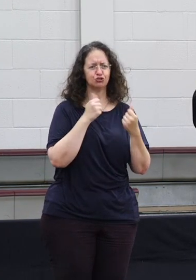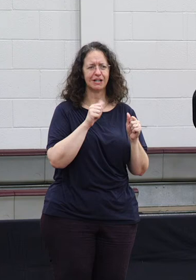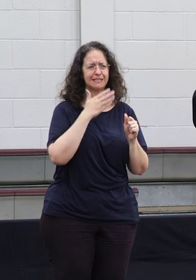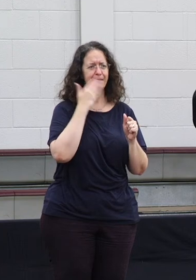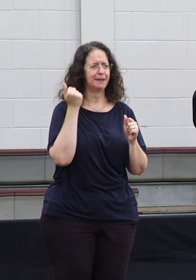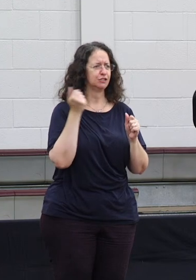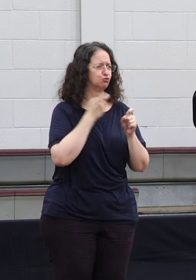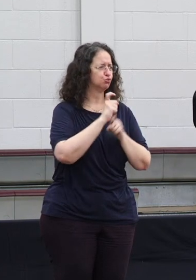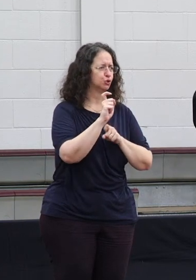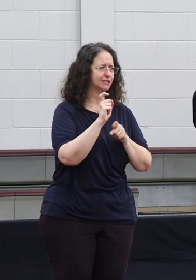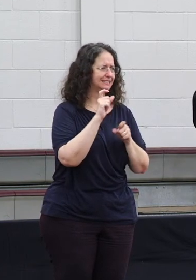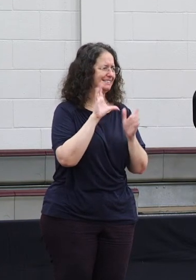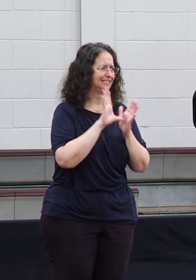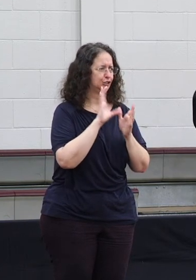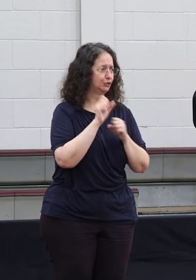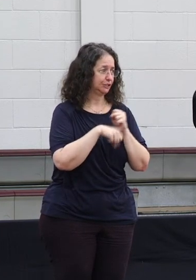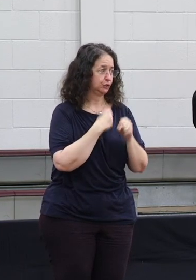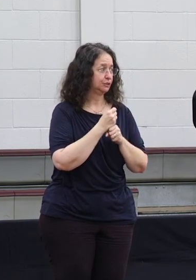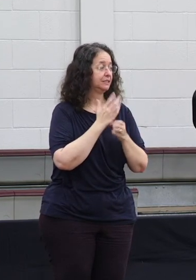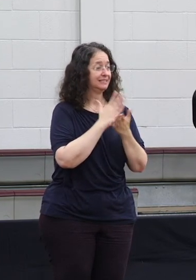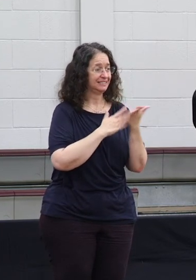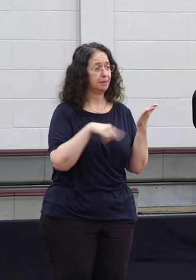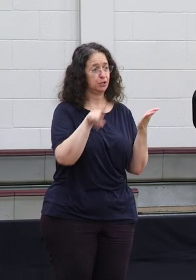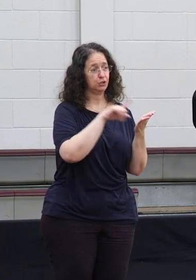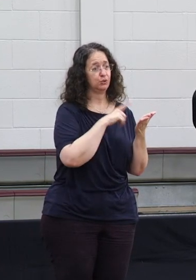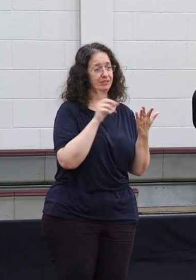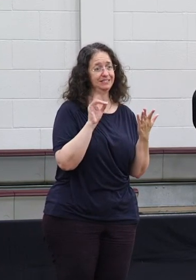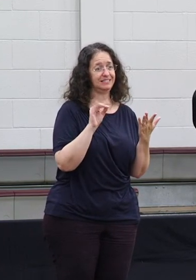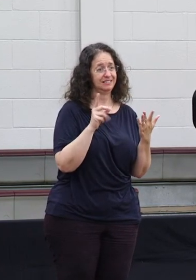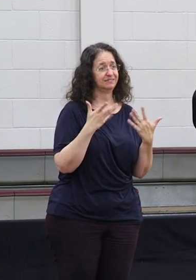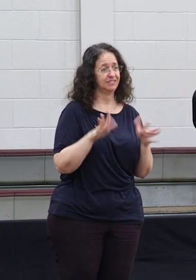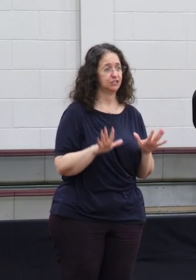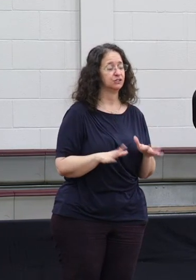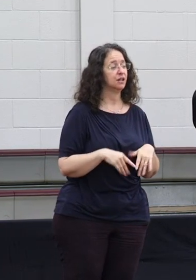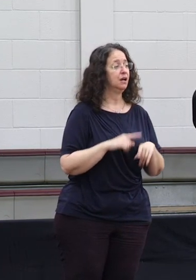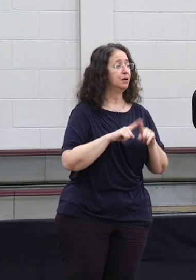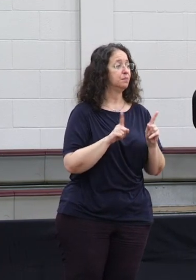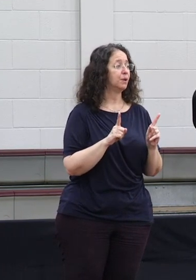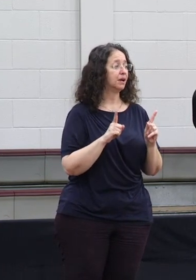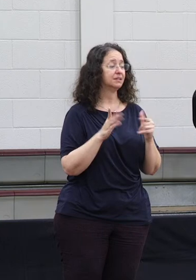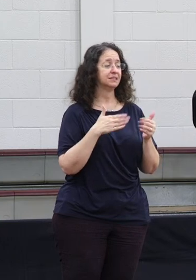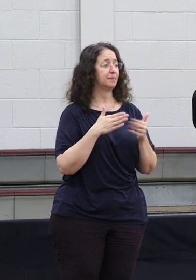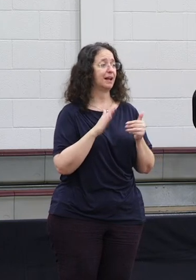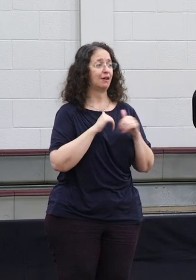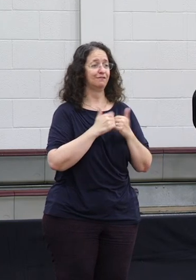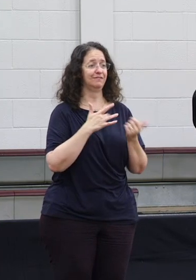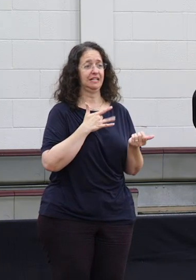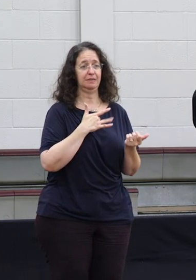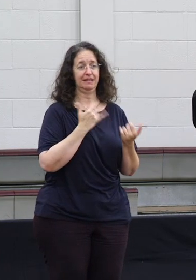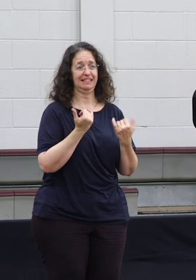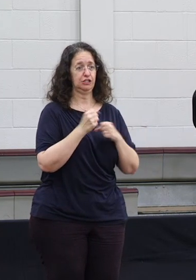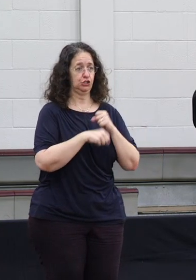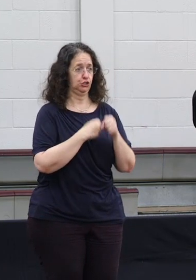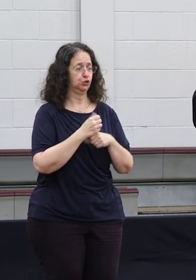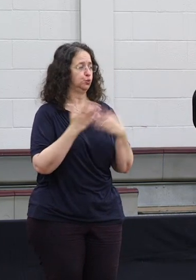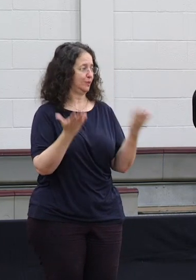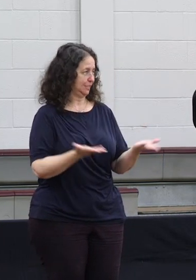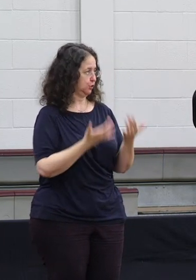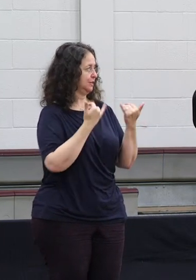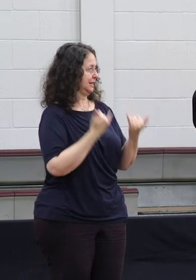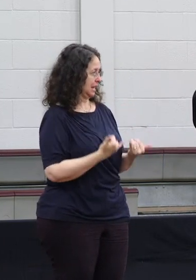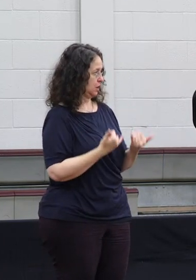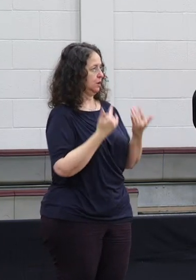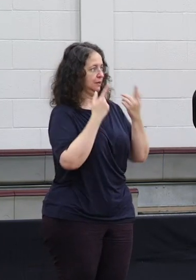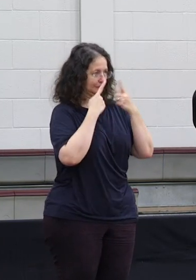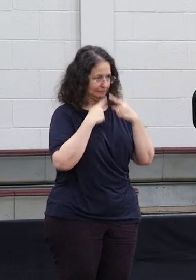ruin our senior year, and I'm sure for some of you, it has. But regardless of how you feel about this year, you're here now. You